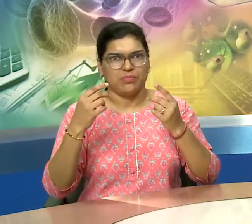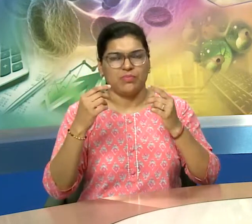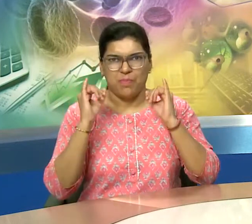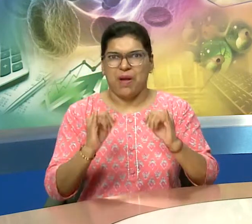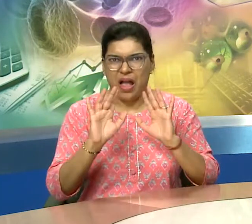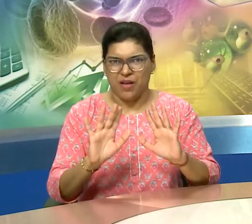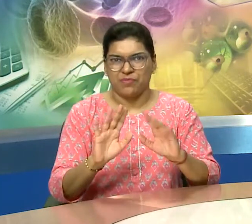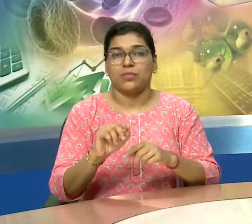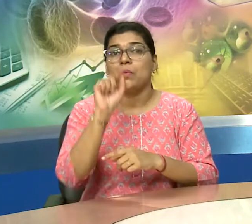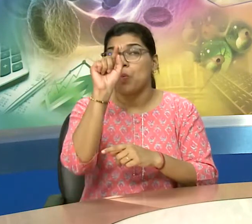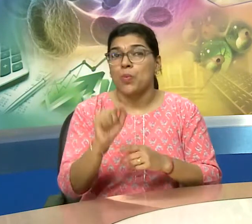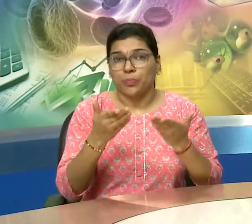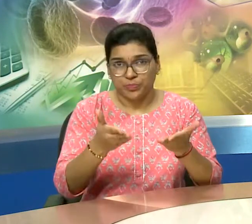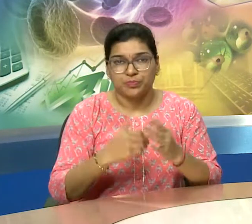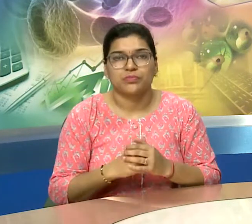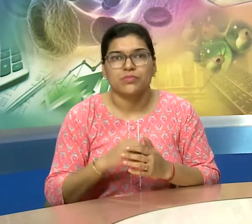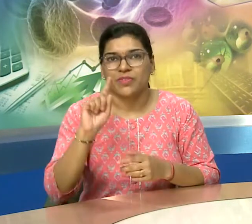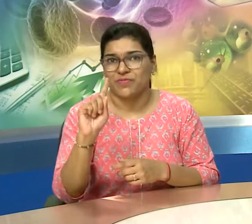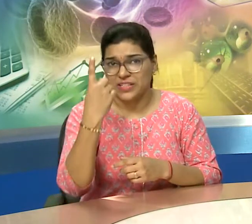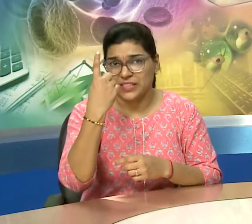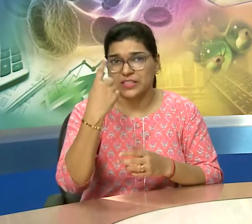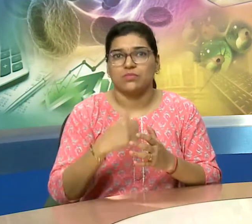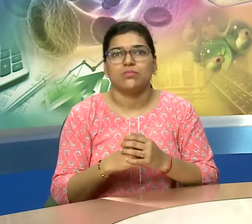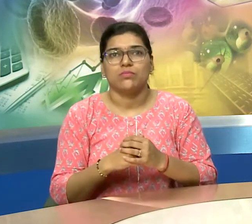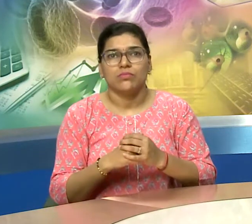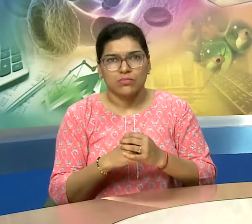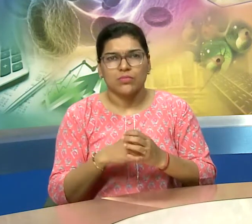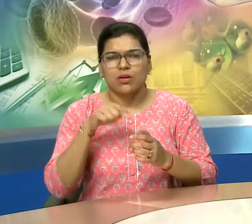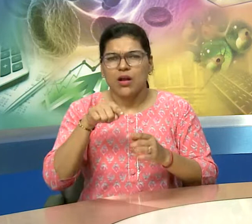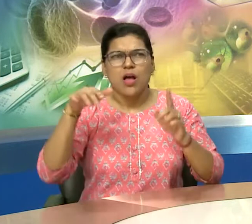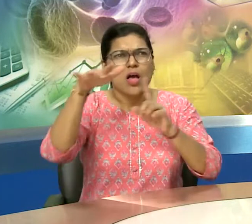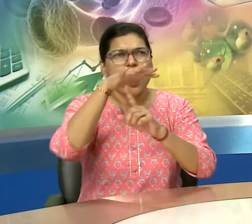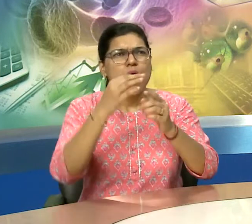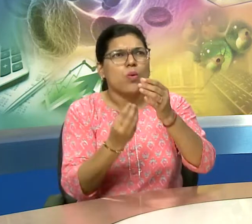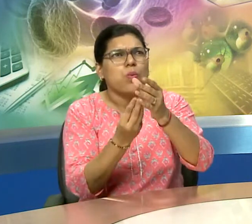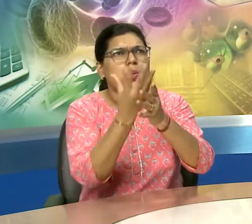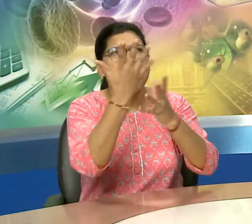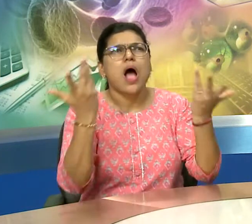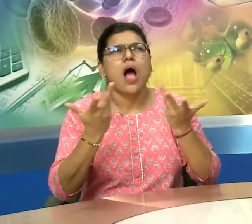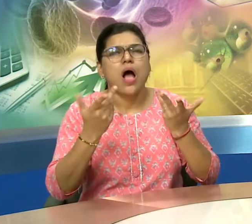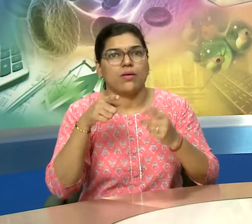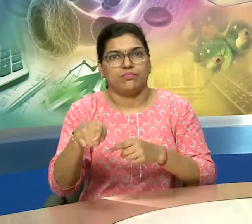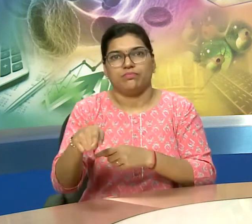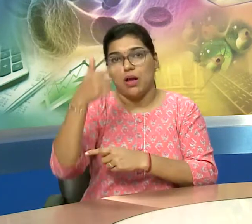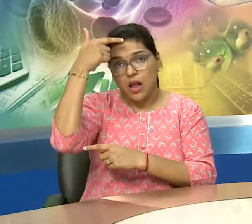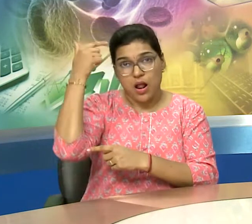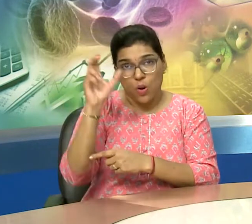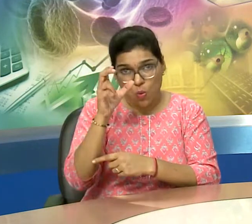Now, let us understand how the natural environment is getting polluted.